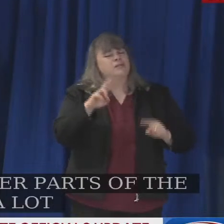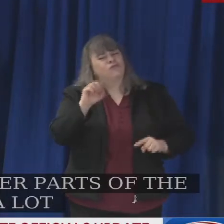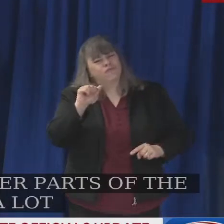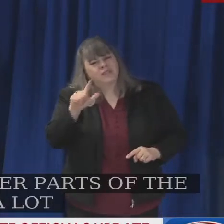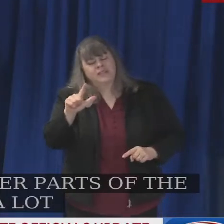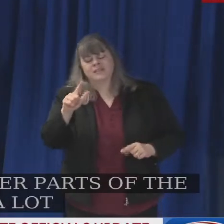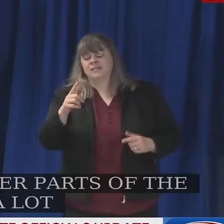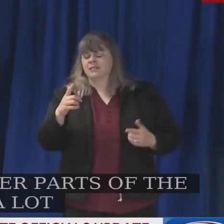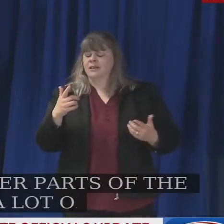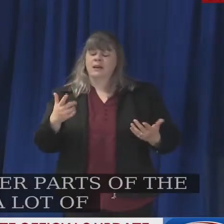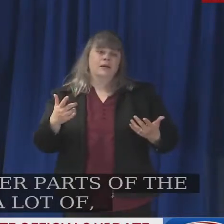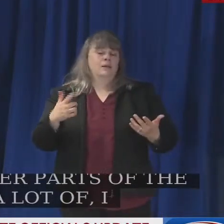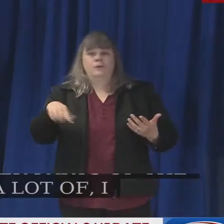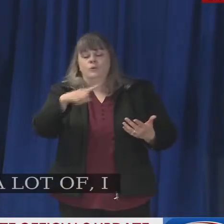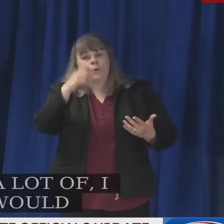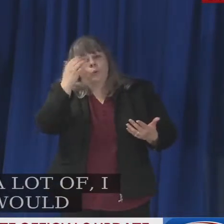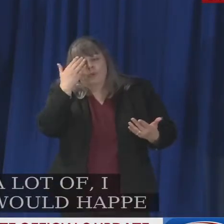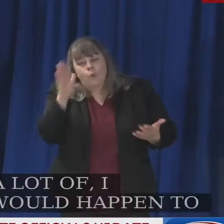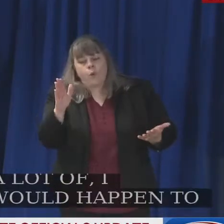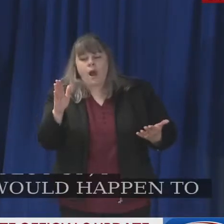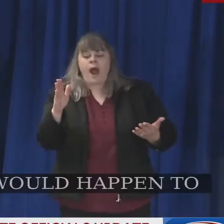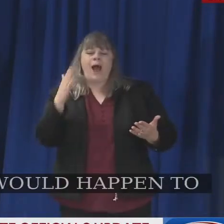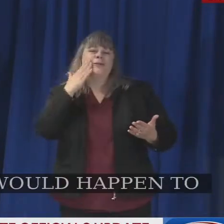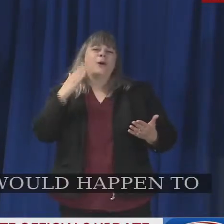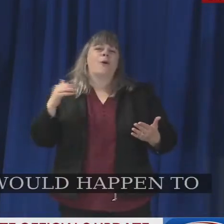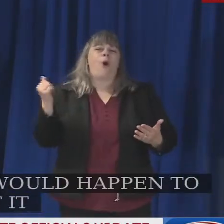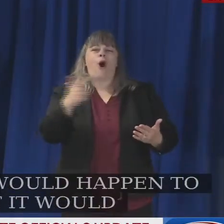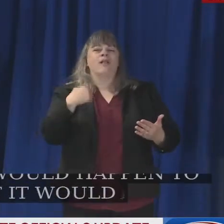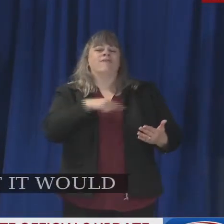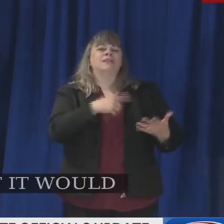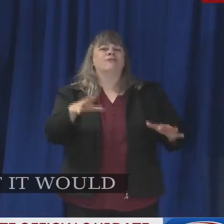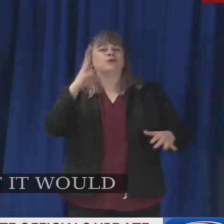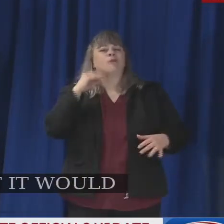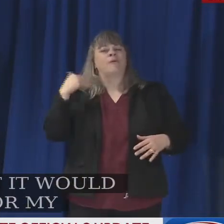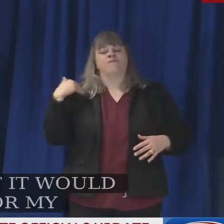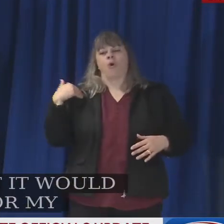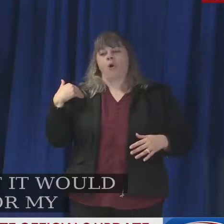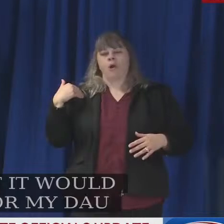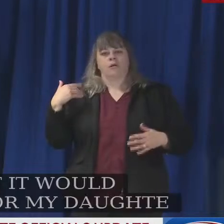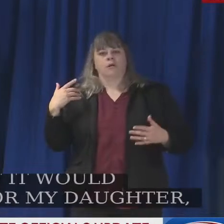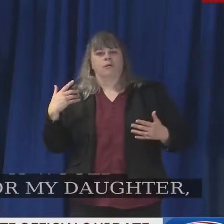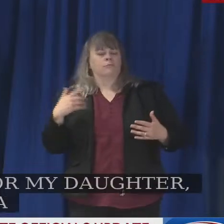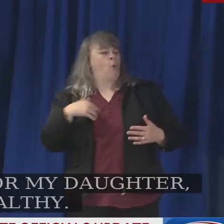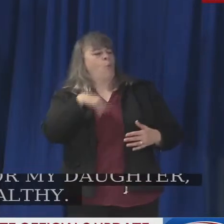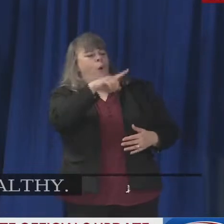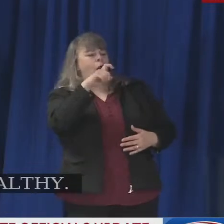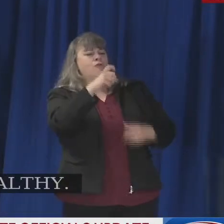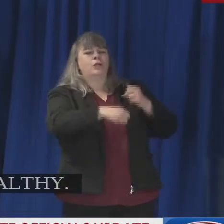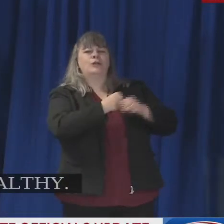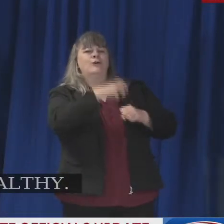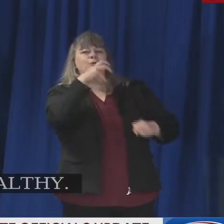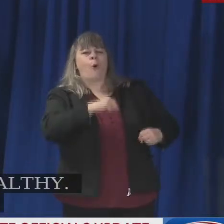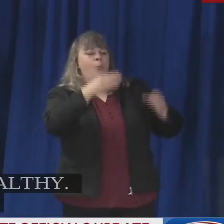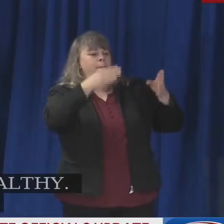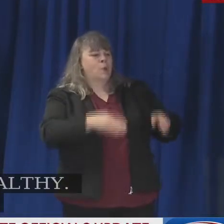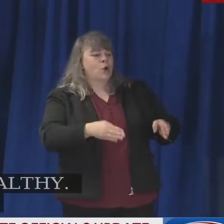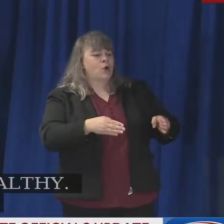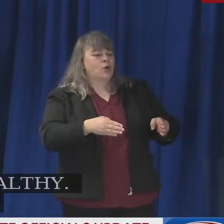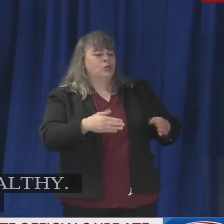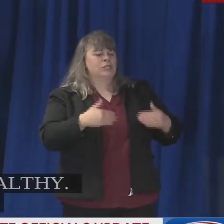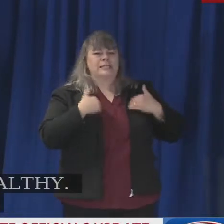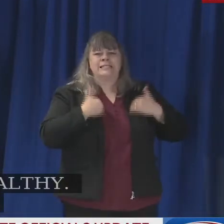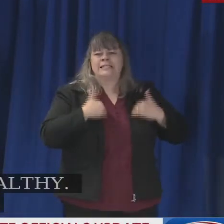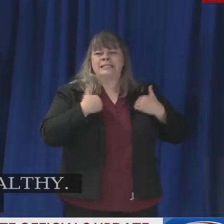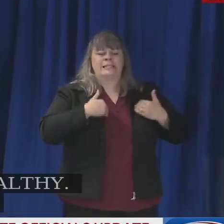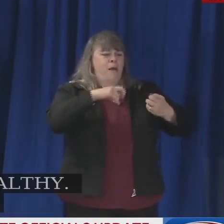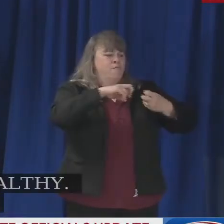is real, and you just don't know. We all have the stories of, gee, I can't believe, you know, you see stories of someone that's 100 years old, has emphysema, they